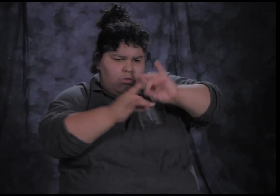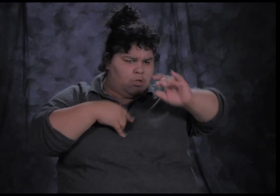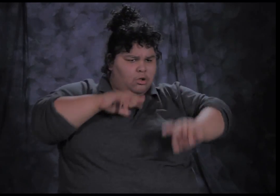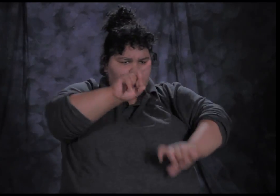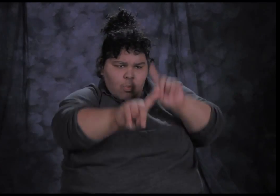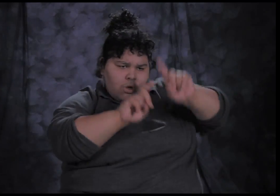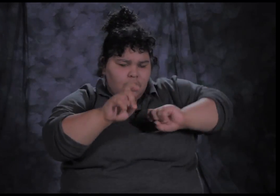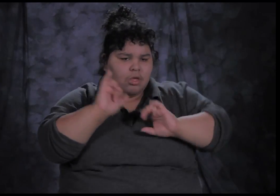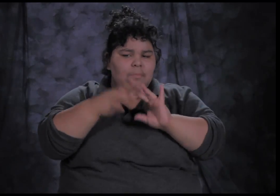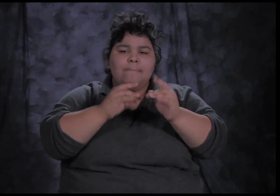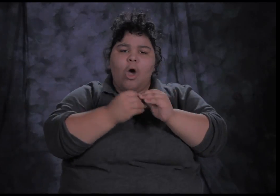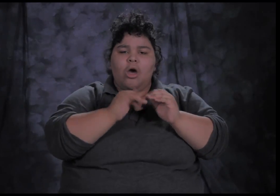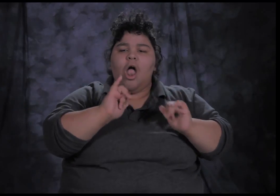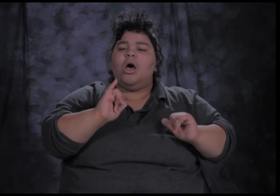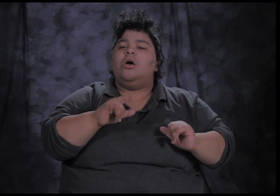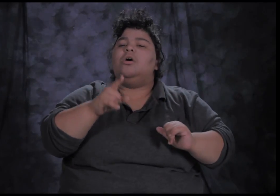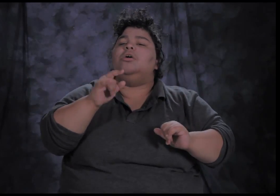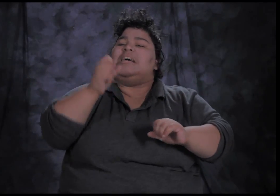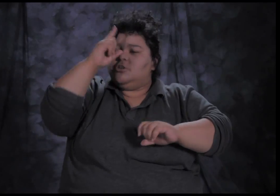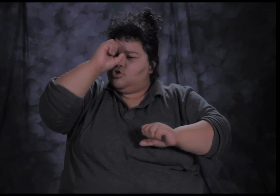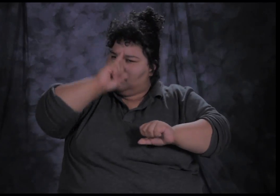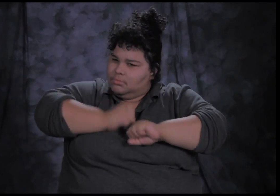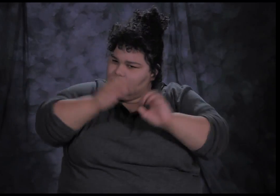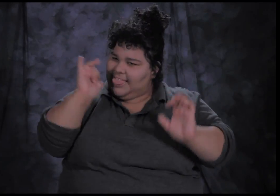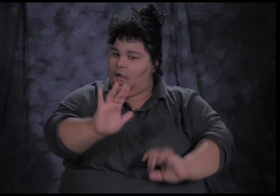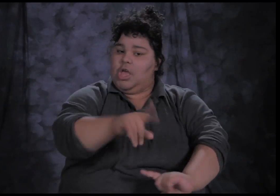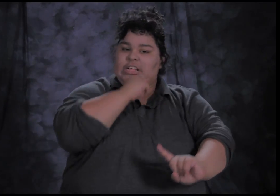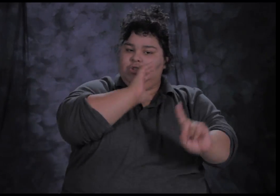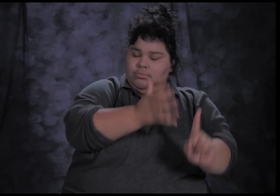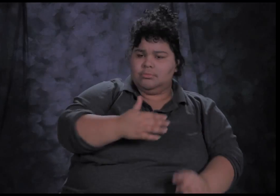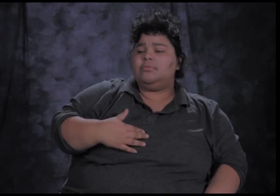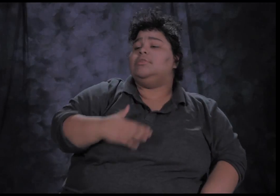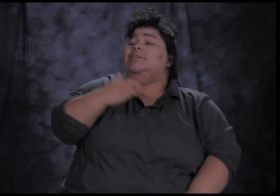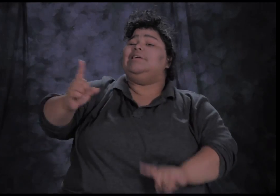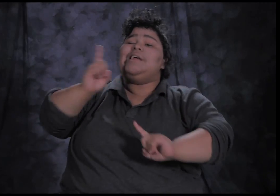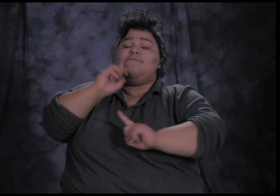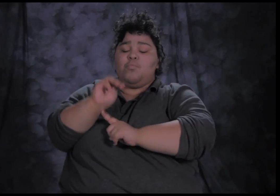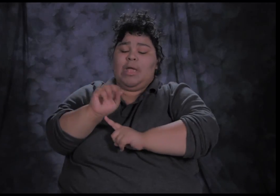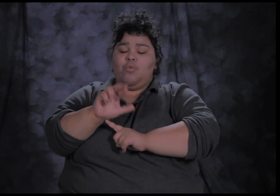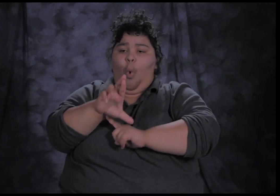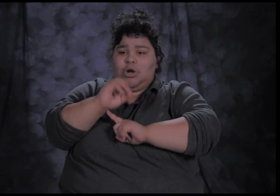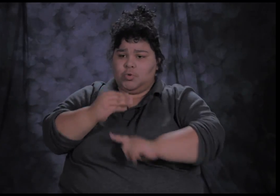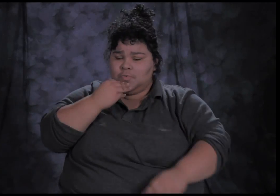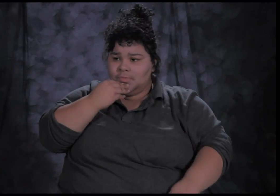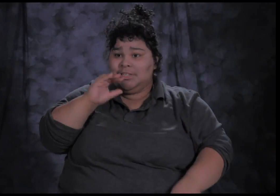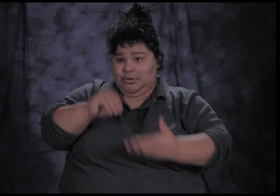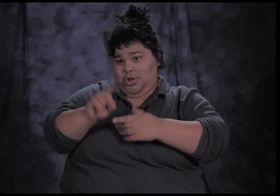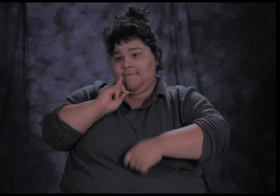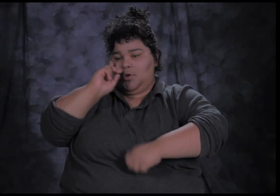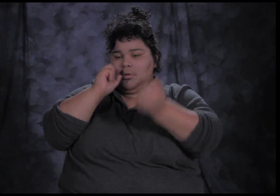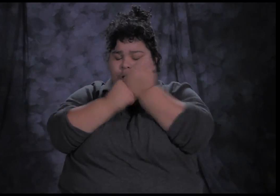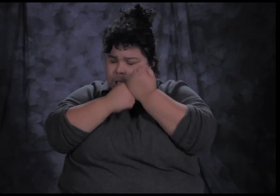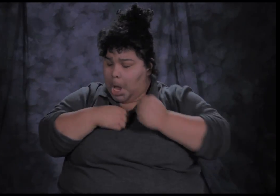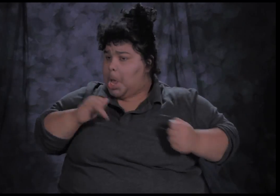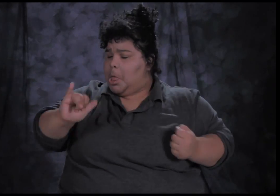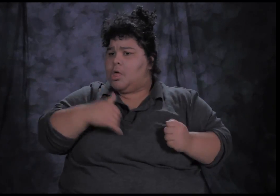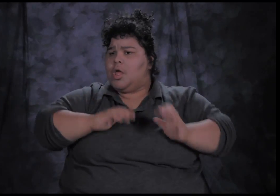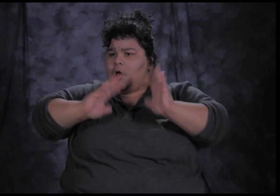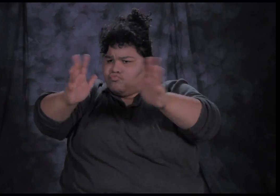self-aware. Now, the other peer support group that I attend is at Advocates. It's all deaf, and it's